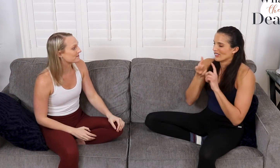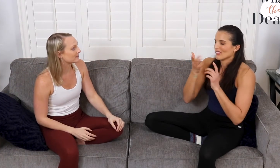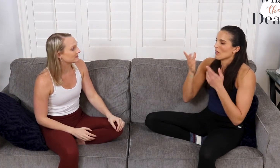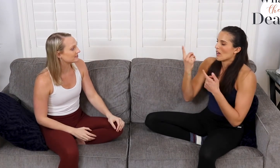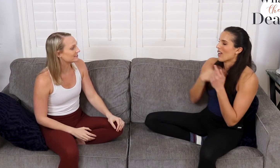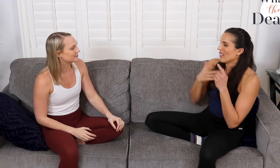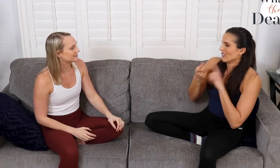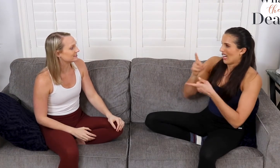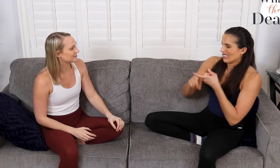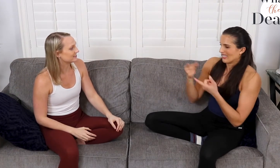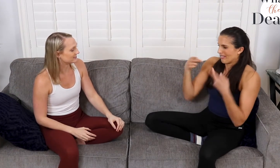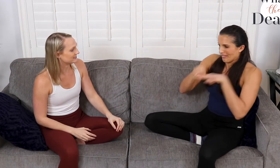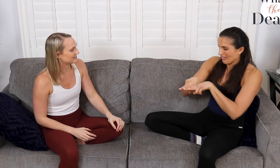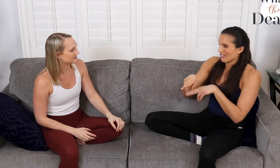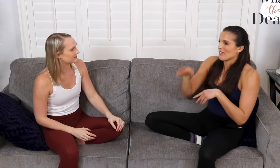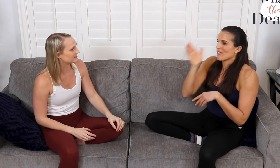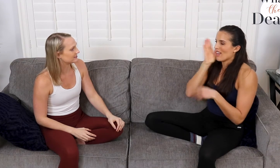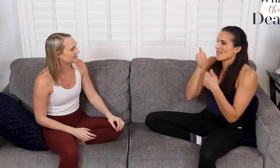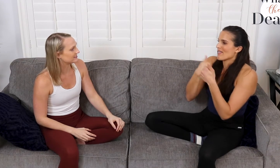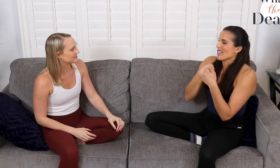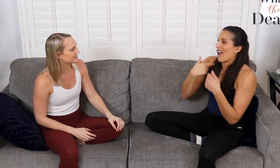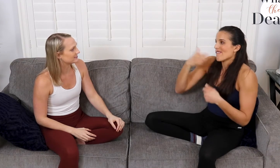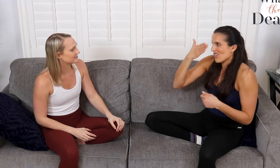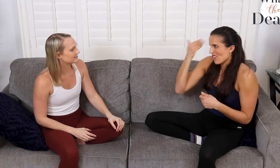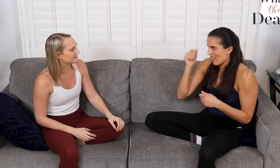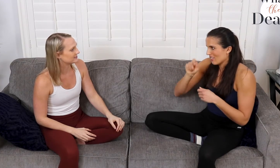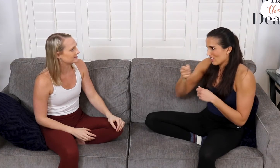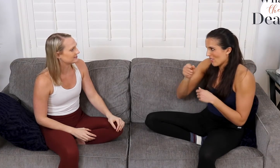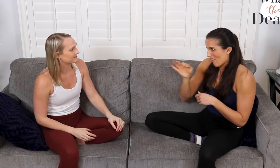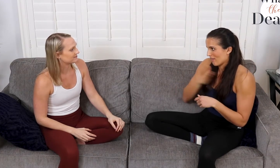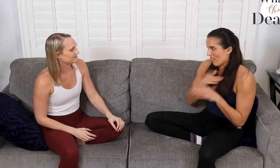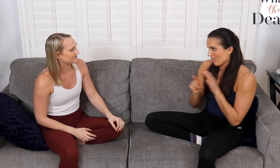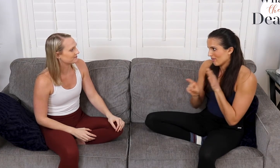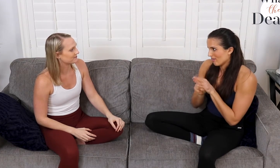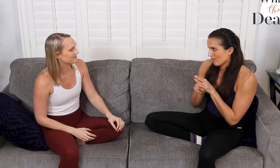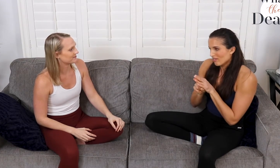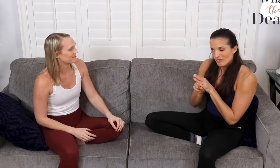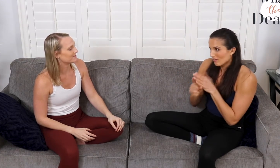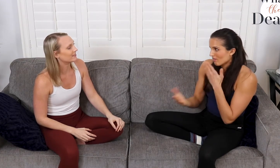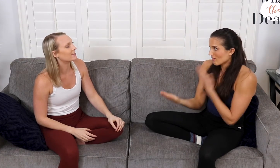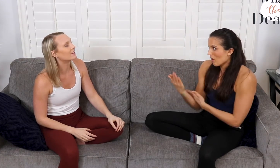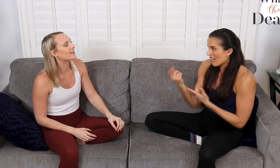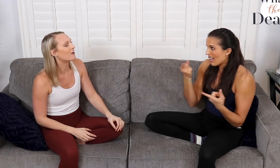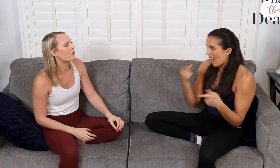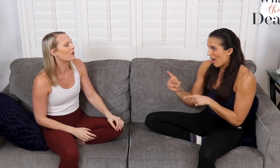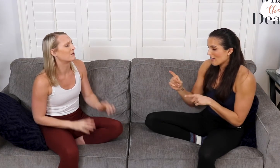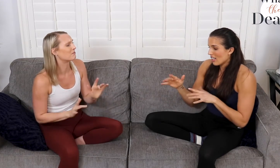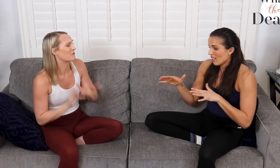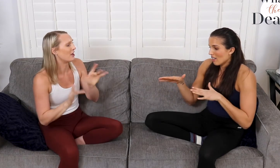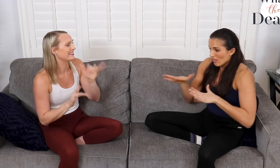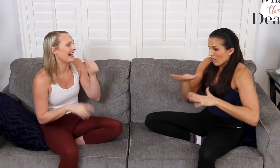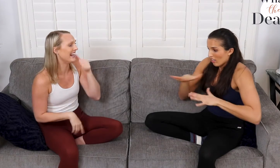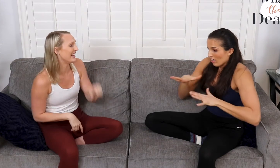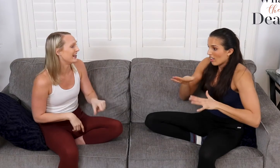plugs into their alarm clock, and when it goes off, the lights flash and they wake up. That does not benefit me at all because I'm a deep sleeper. I sleep